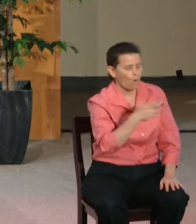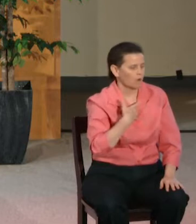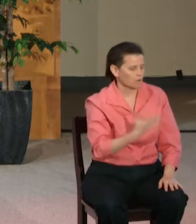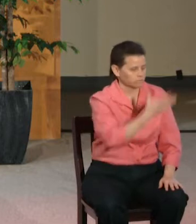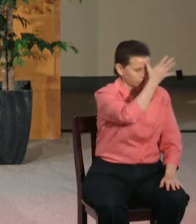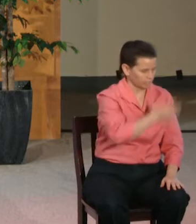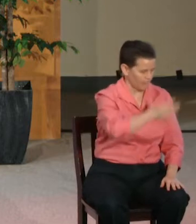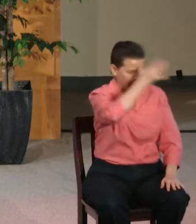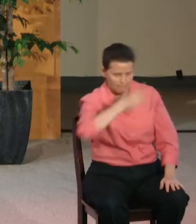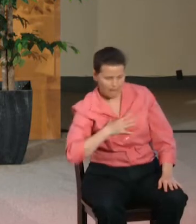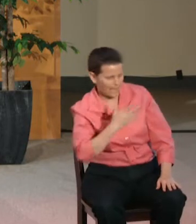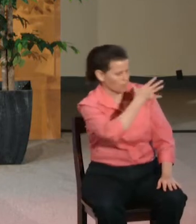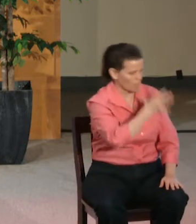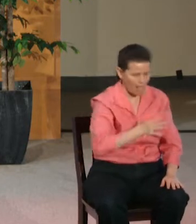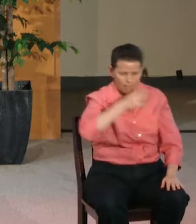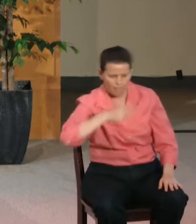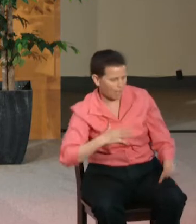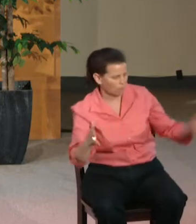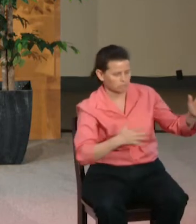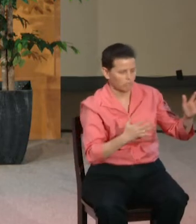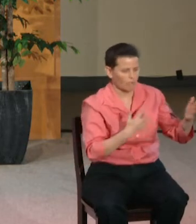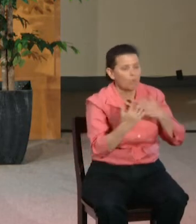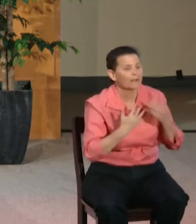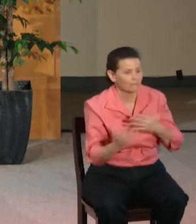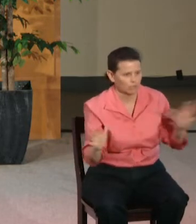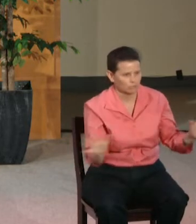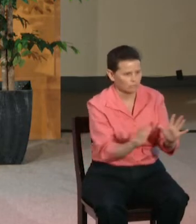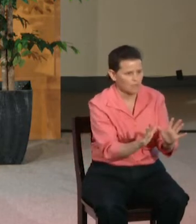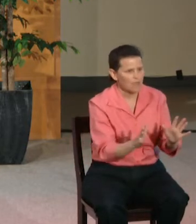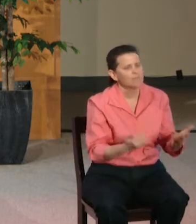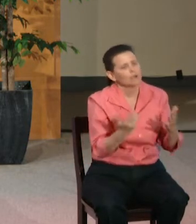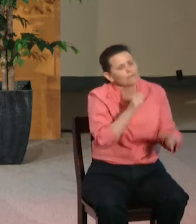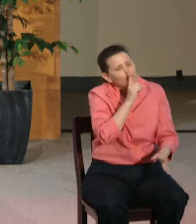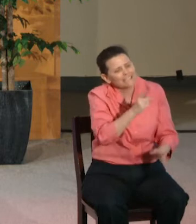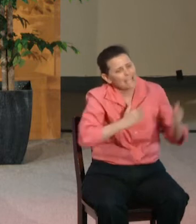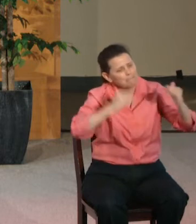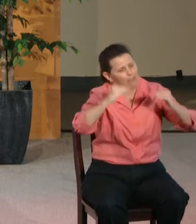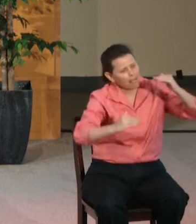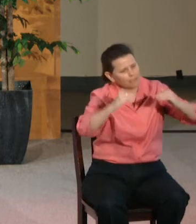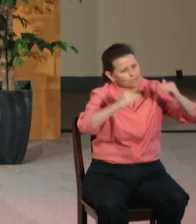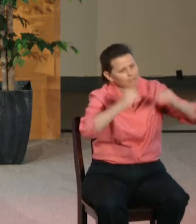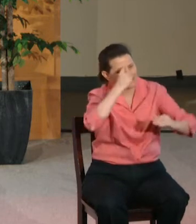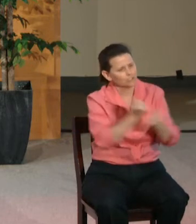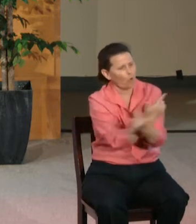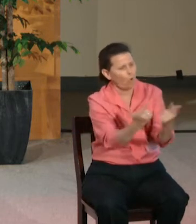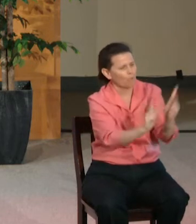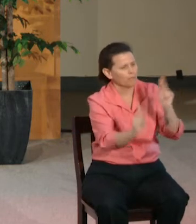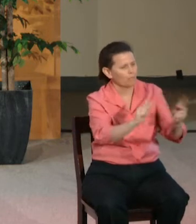the feminine energy to provide balance to the relationship, however that shows up, because the energies are not